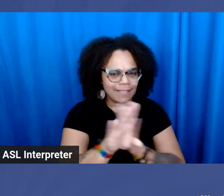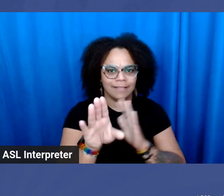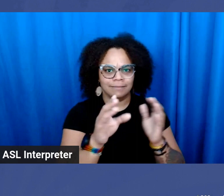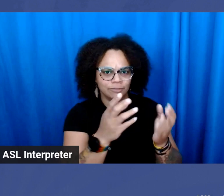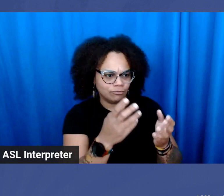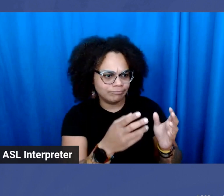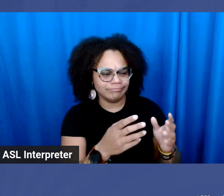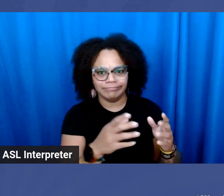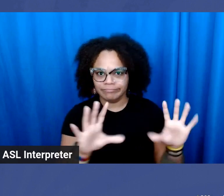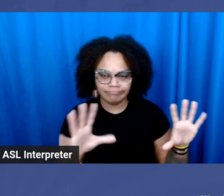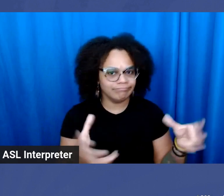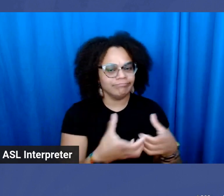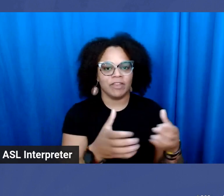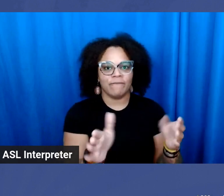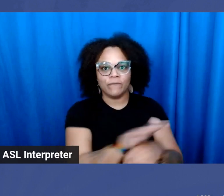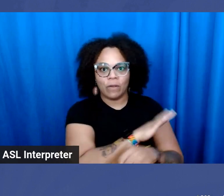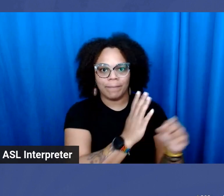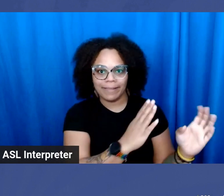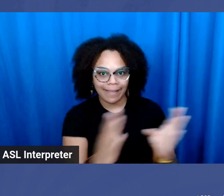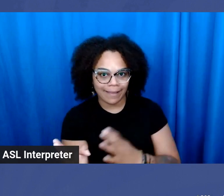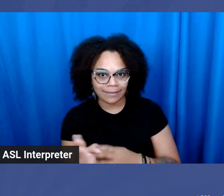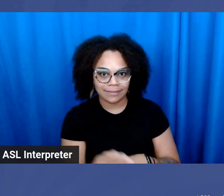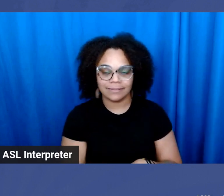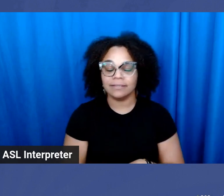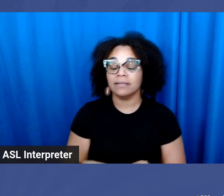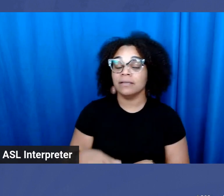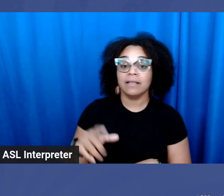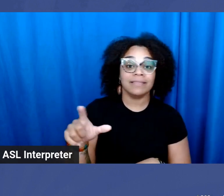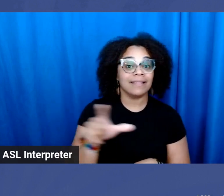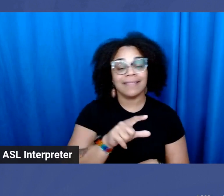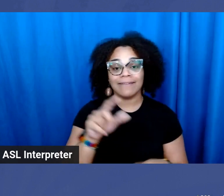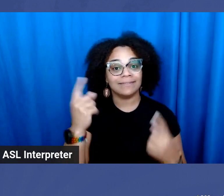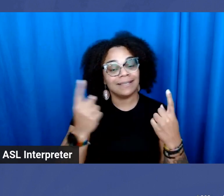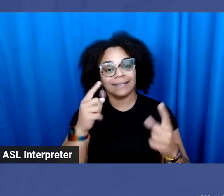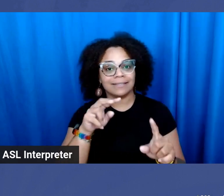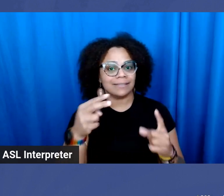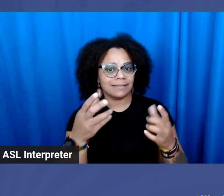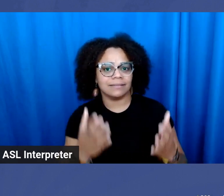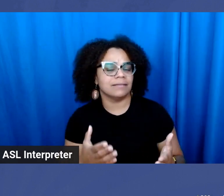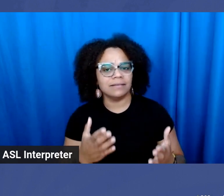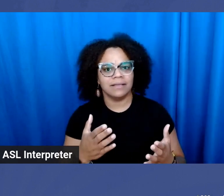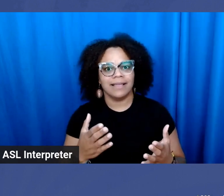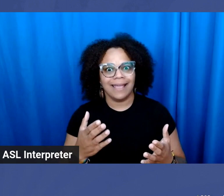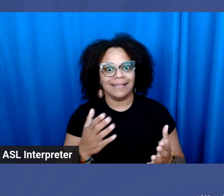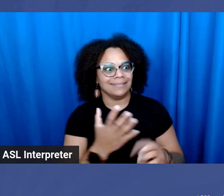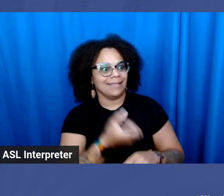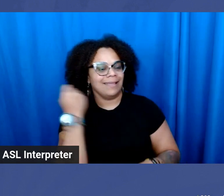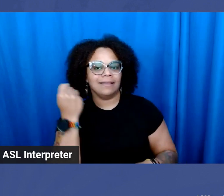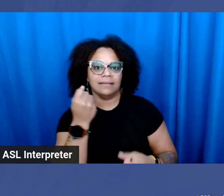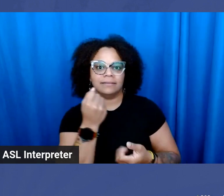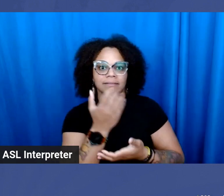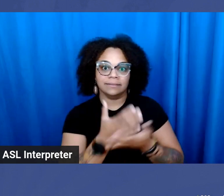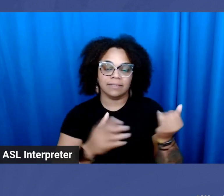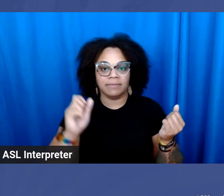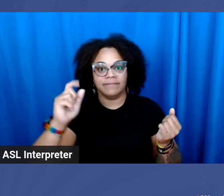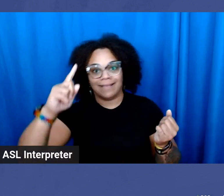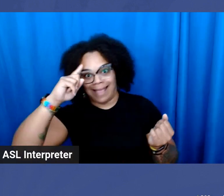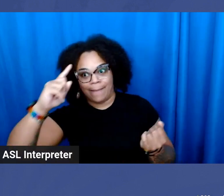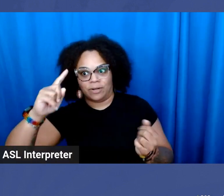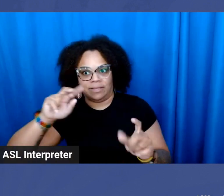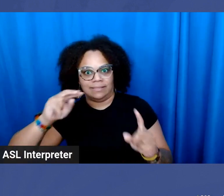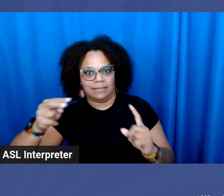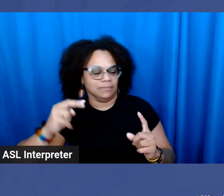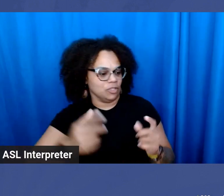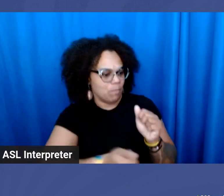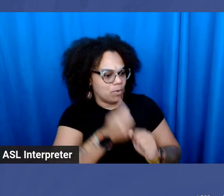exclusion of sex workers from formal socialist and other leftist arenas has deprived some of capitalism's most marginalized from opportunities